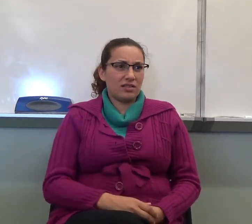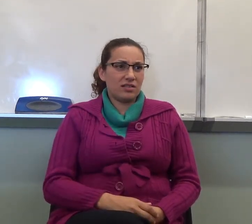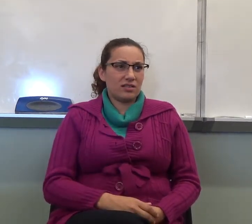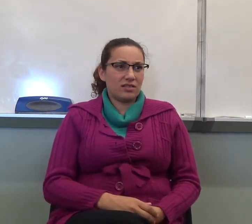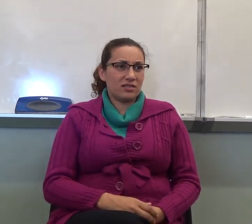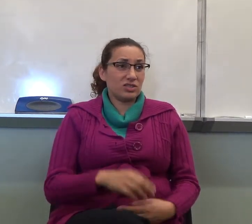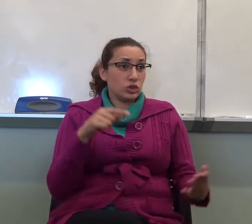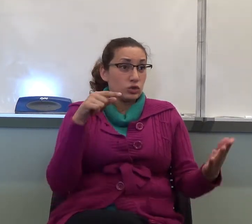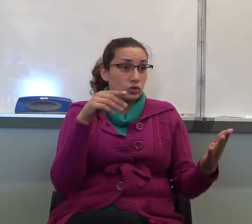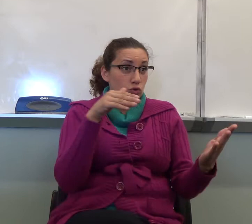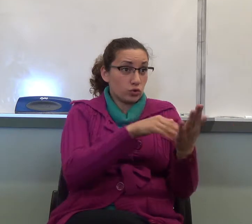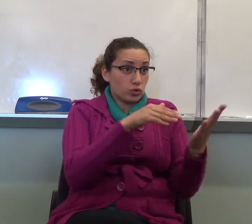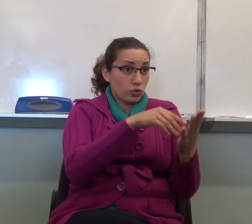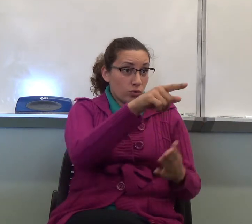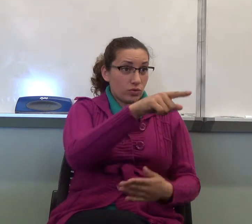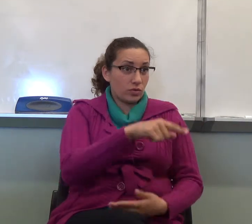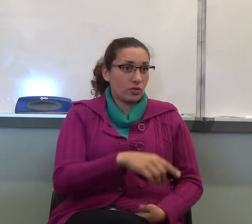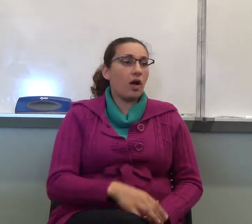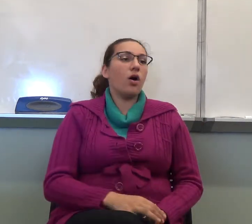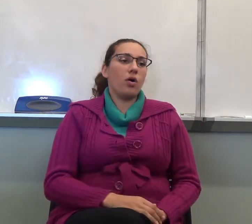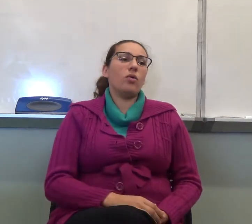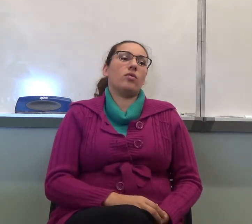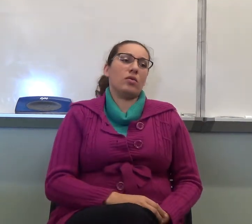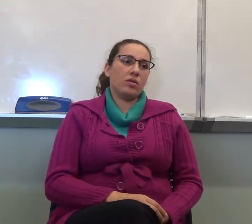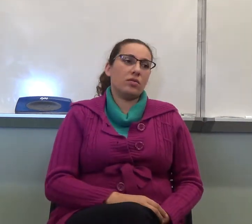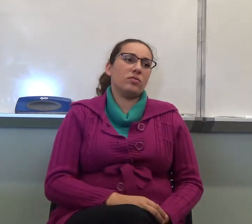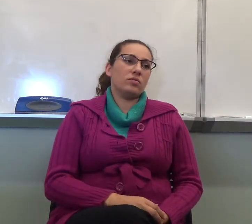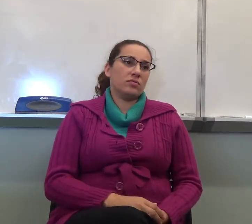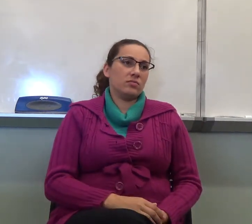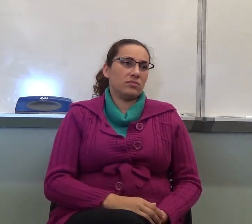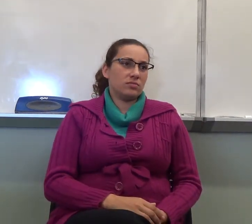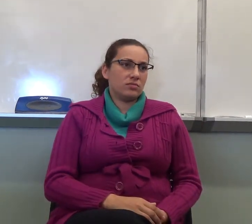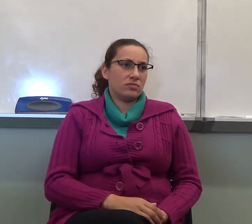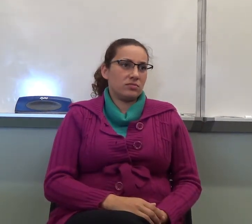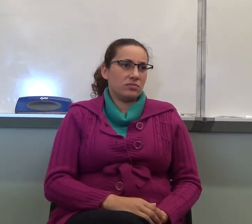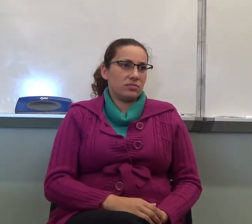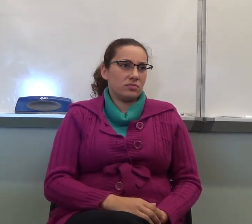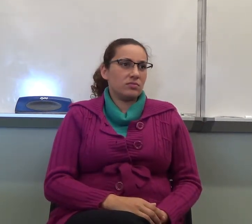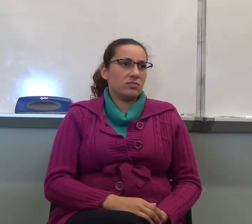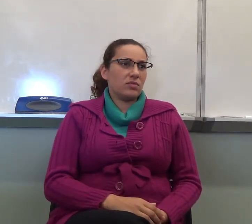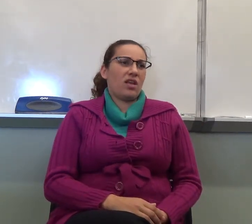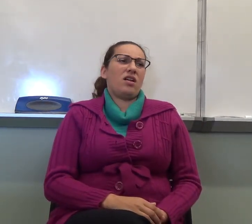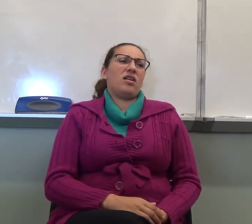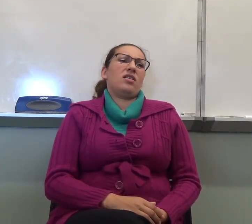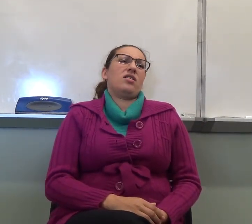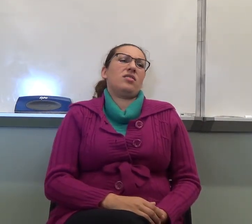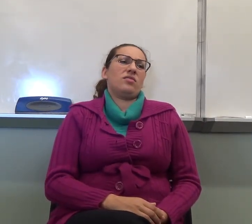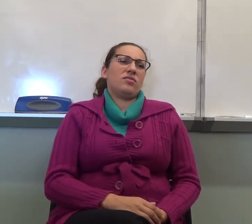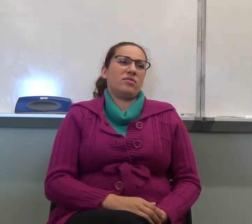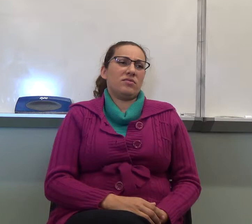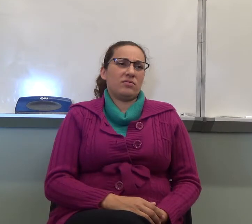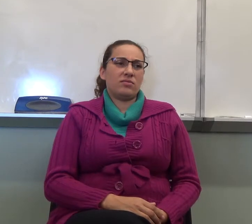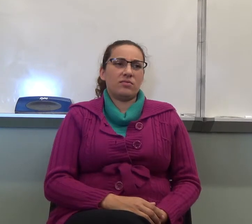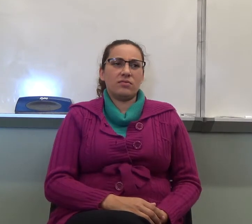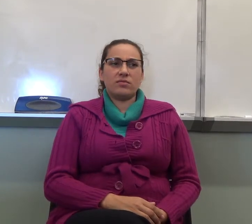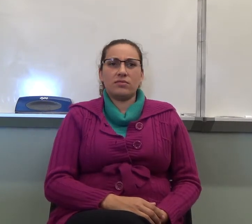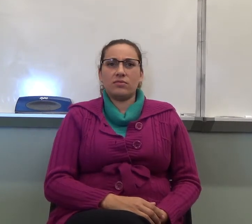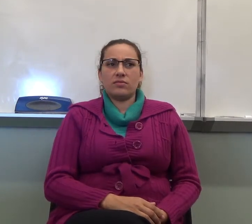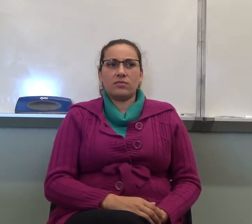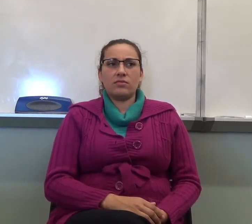negative golf score. How about negative temperatures? Unfortunately, those exist also. I found some